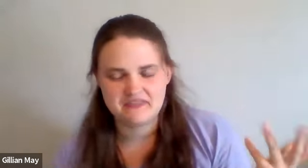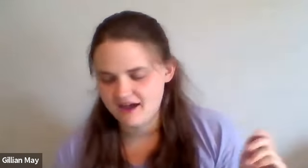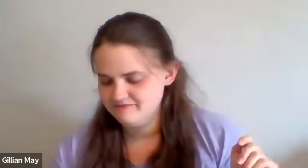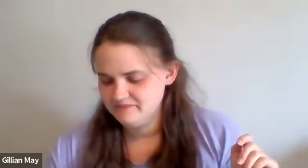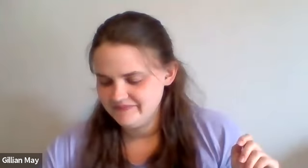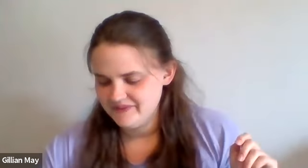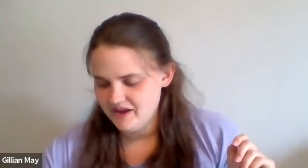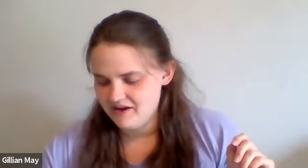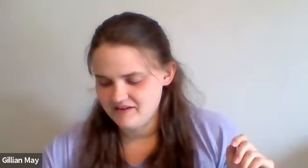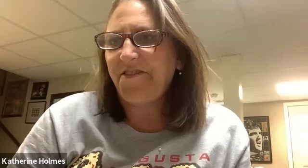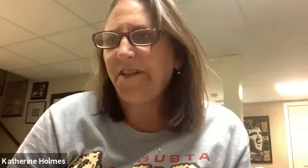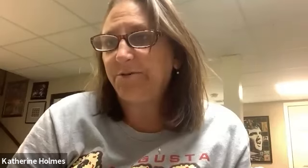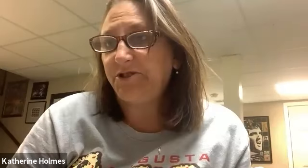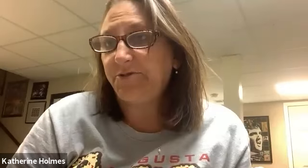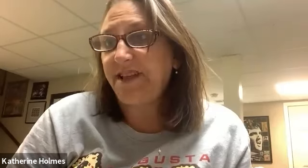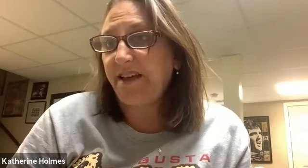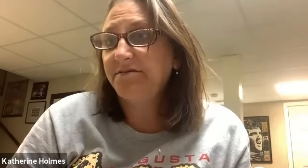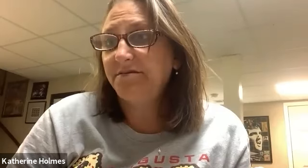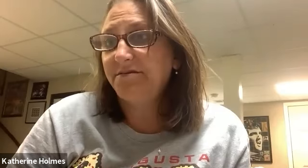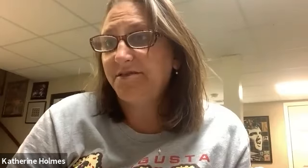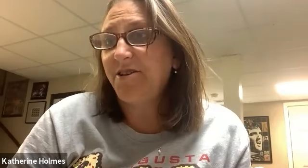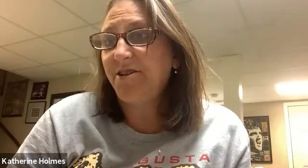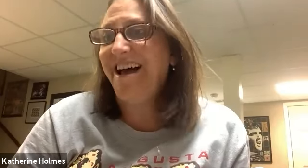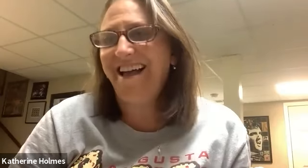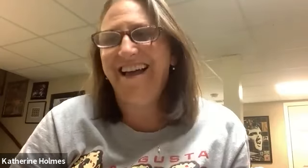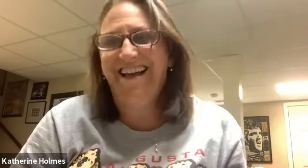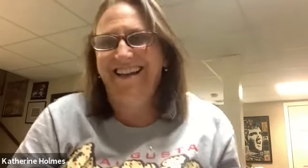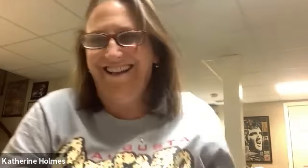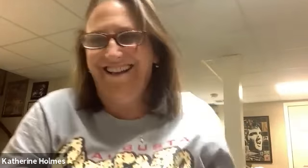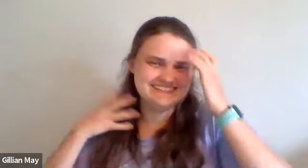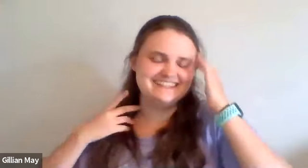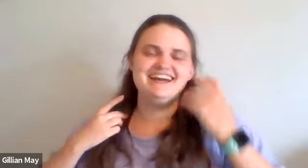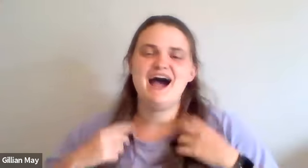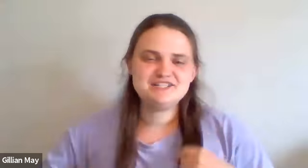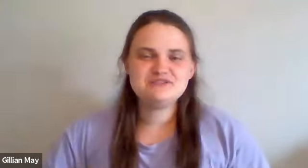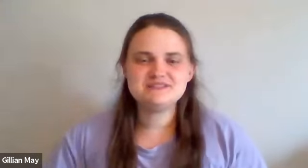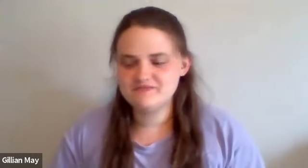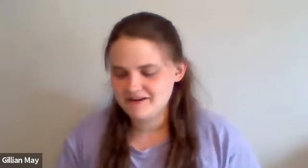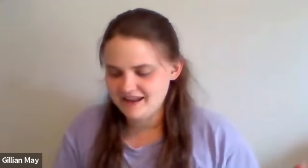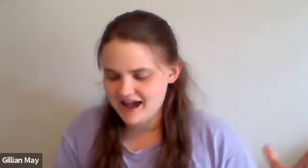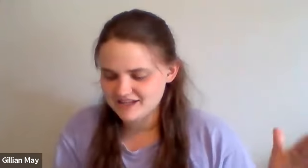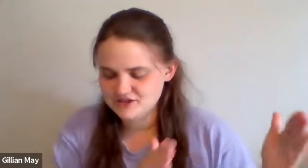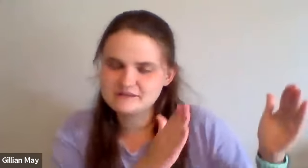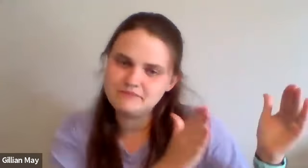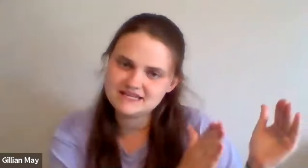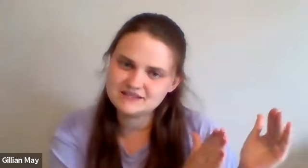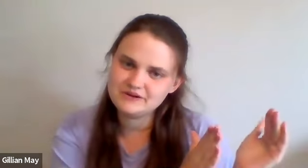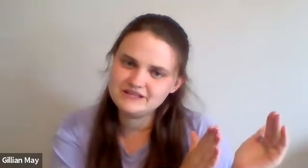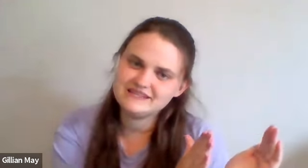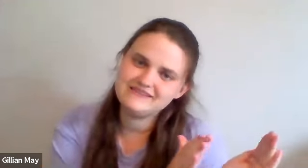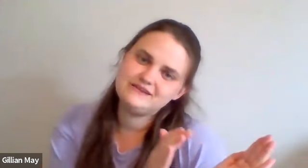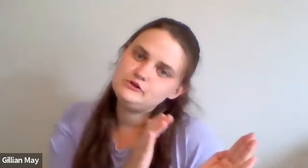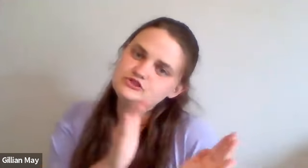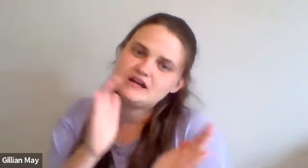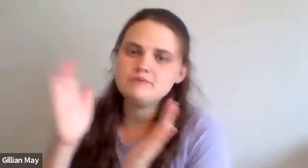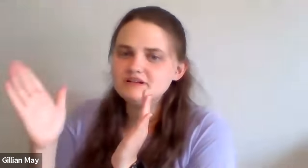that. Good. I thought that's what you were saying. So. And that is what I was saying. I chose some basic ones and then we'll try to build